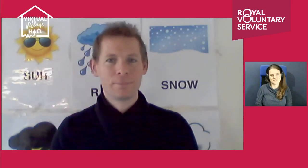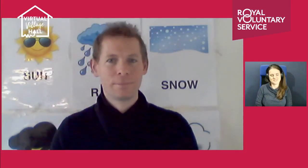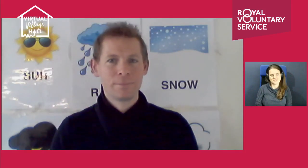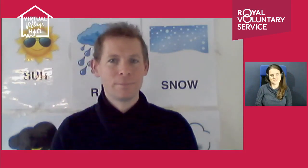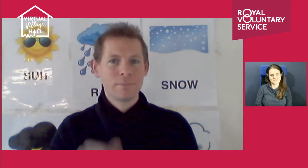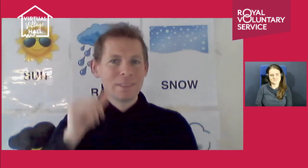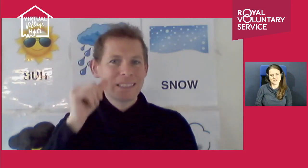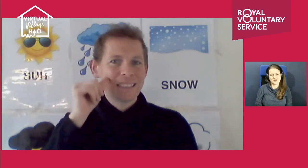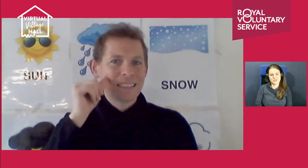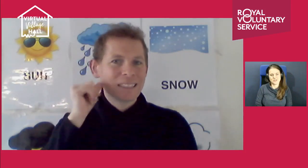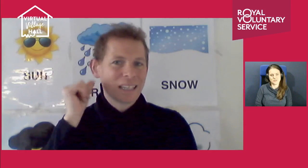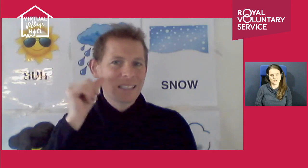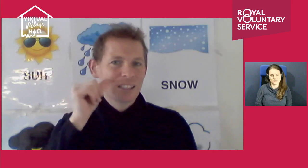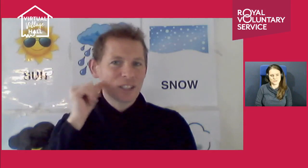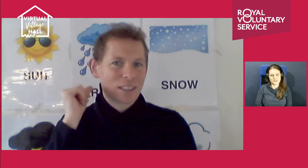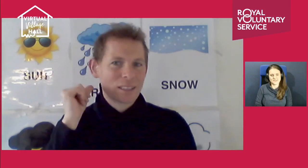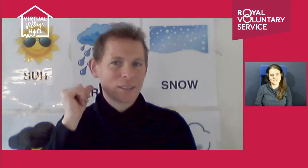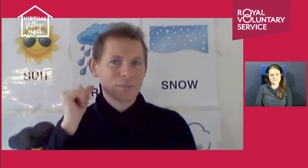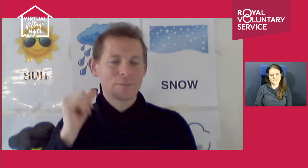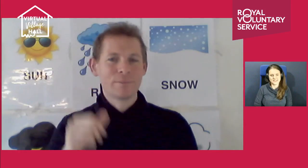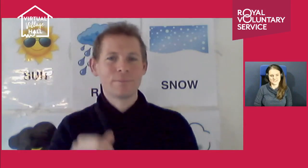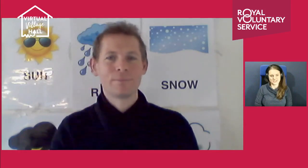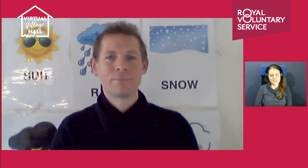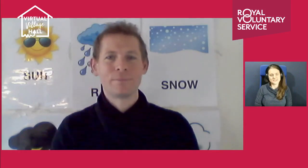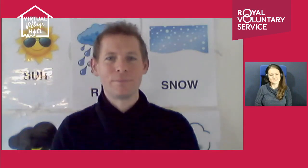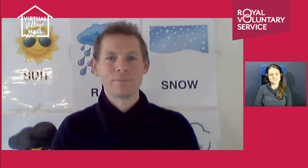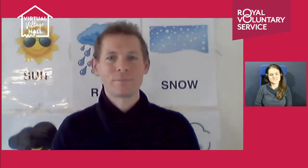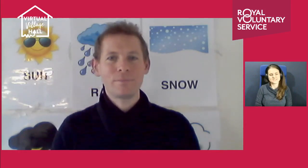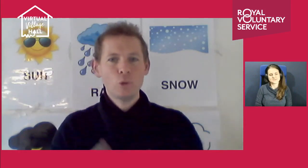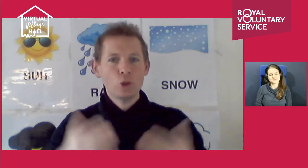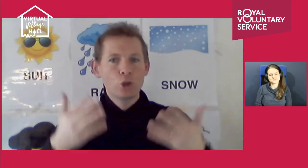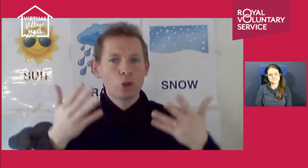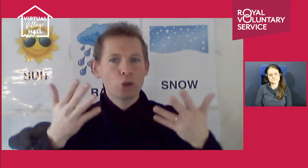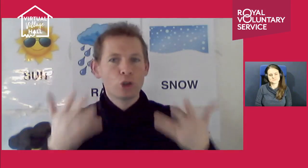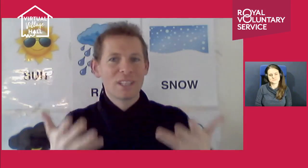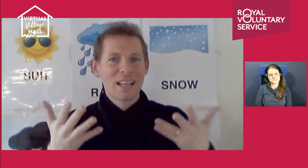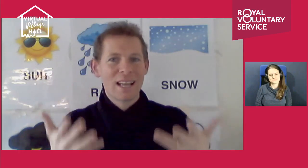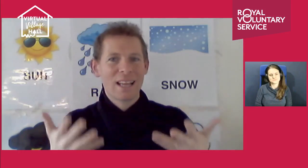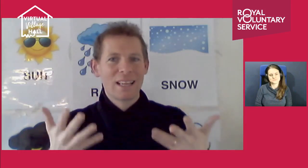yesterday, or in Northern Ireland, yesterday,